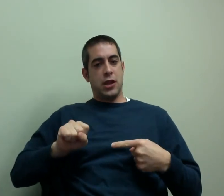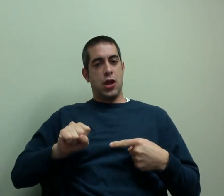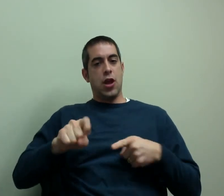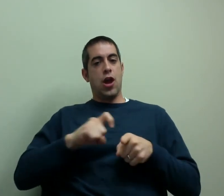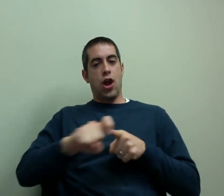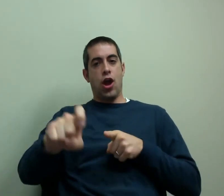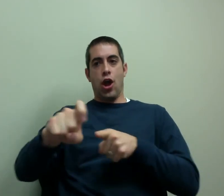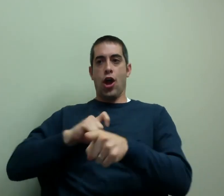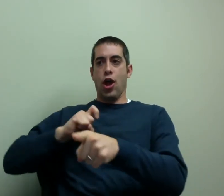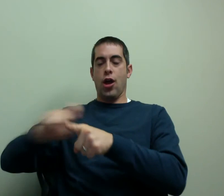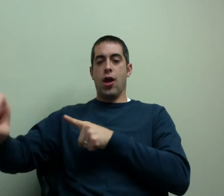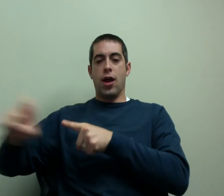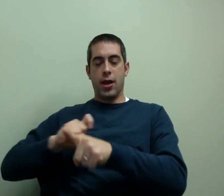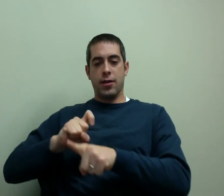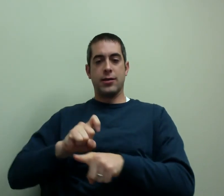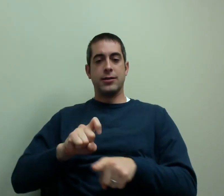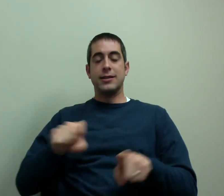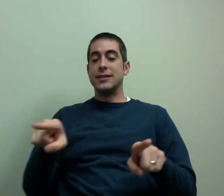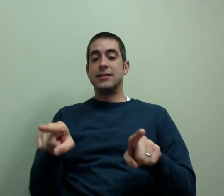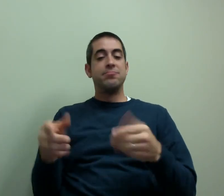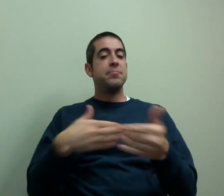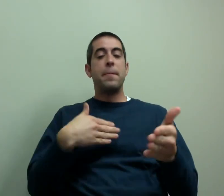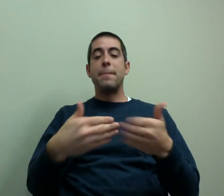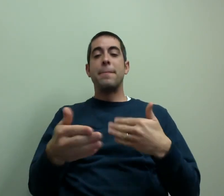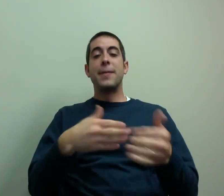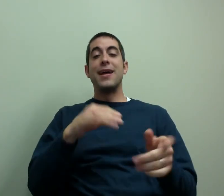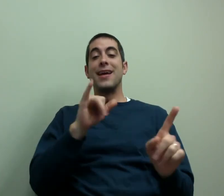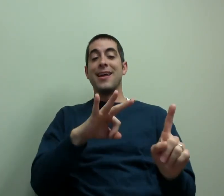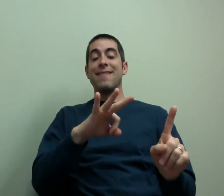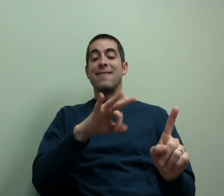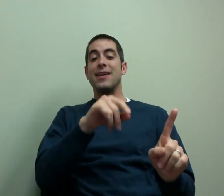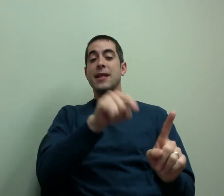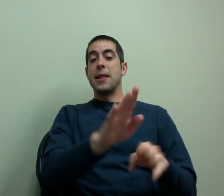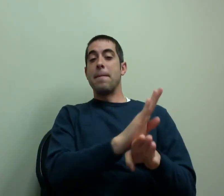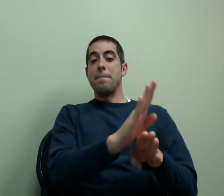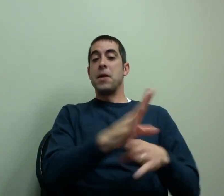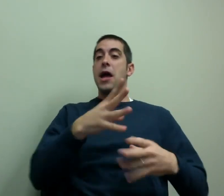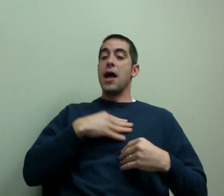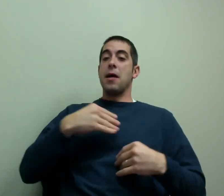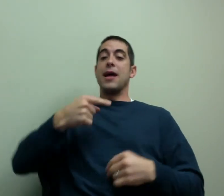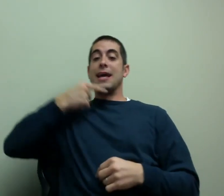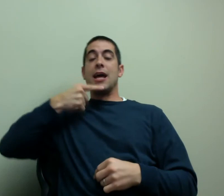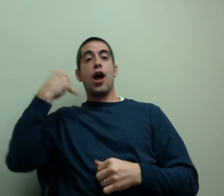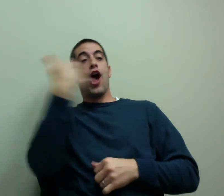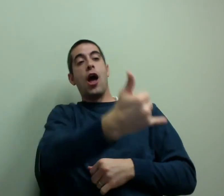Act in the same manner that it responds to other telephone calls.